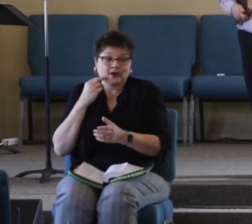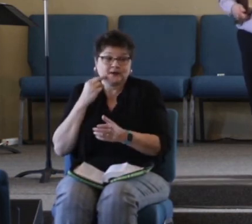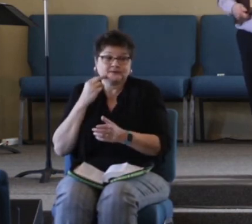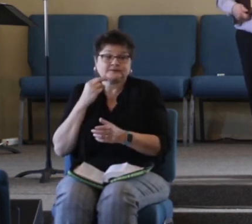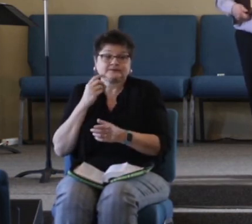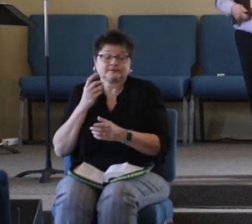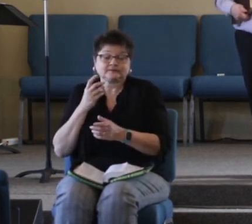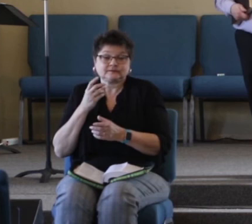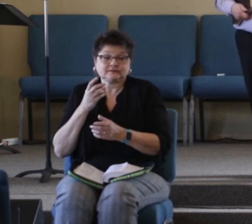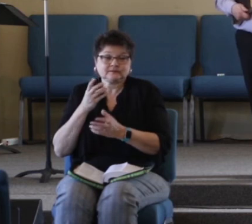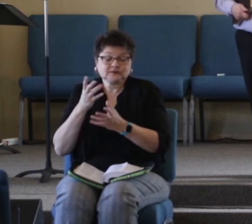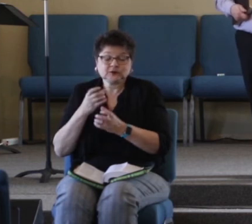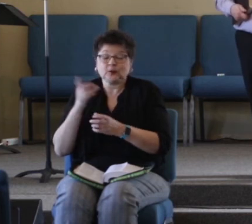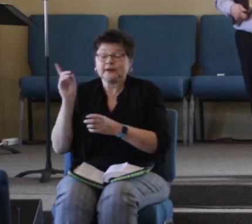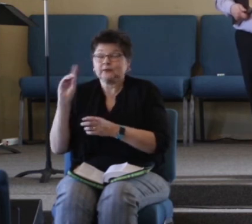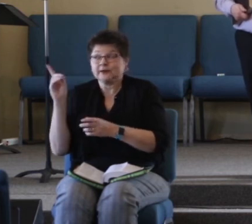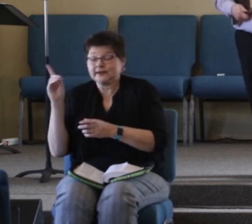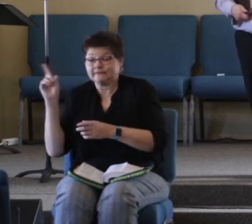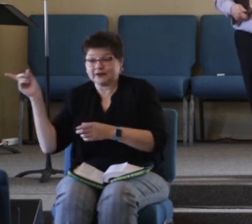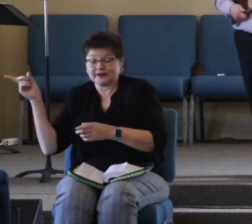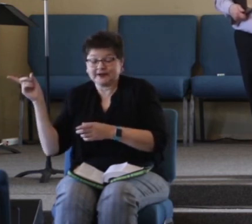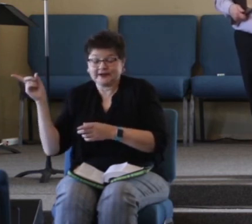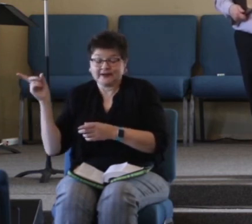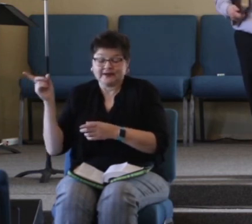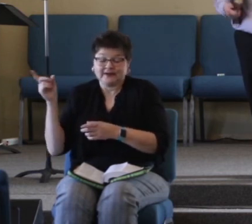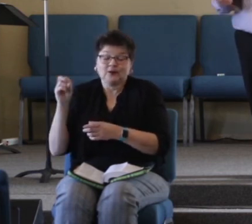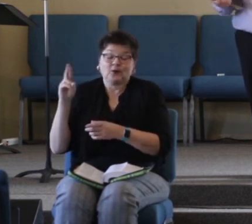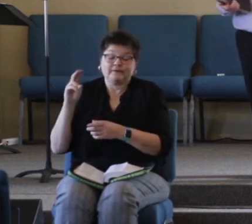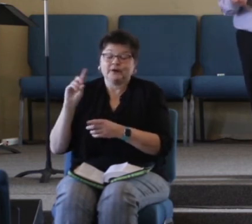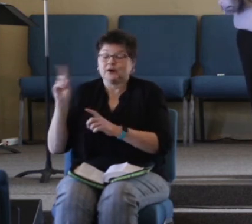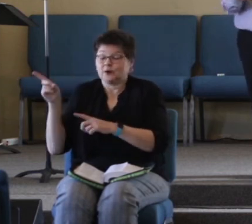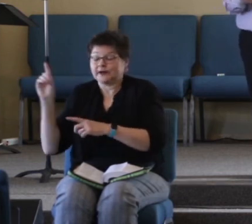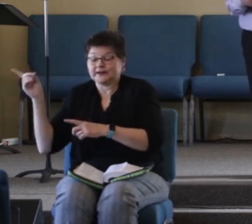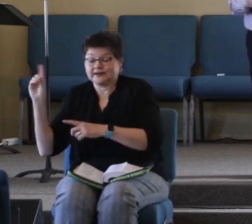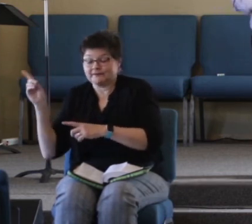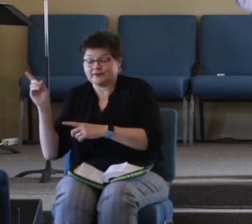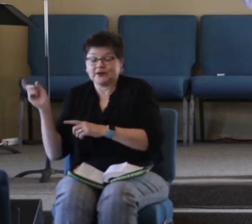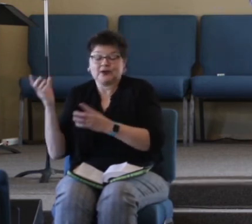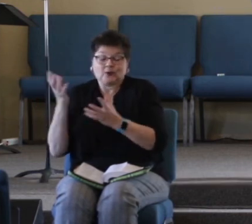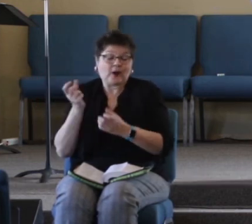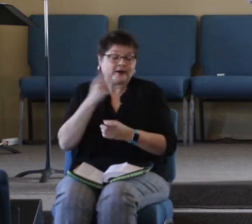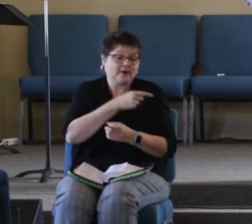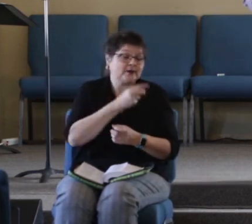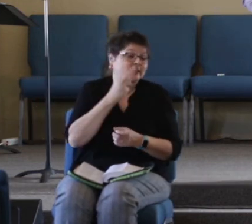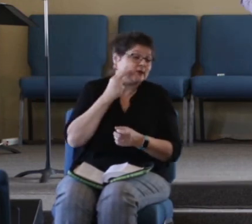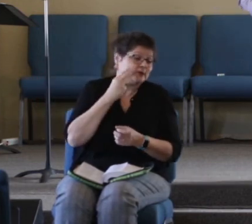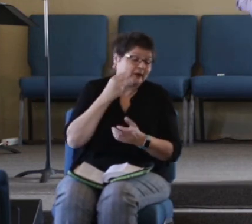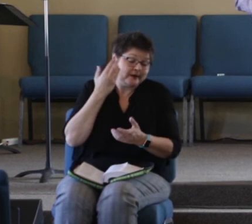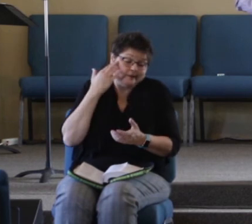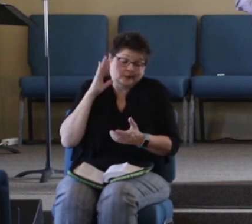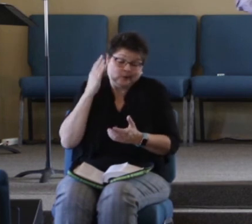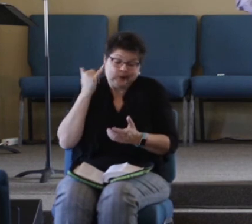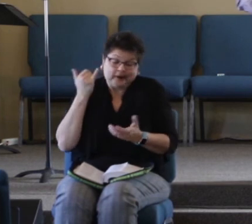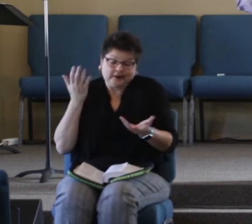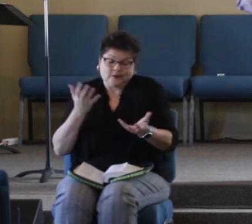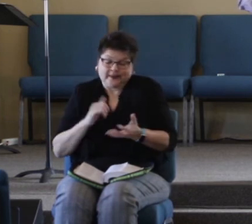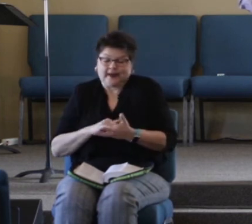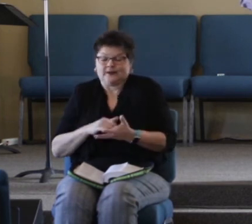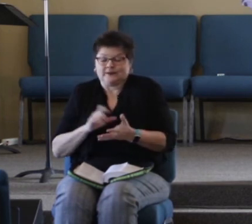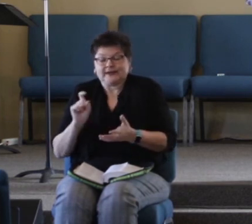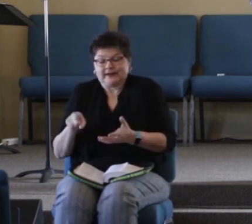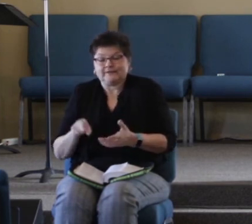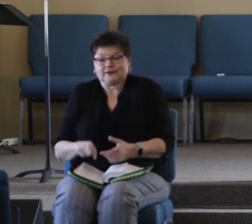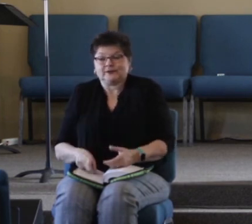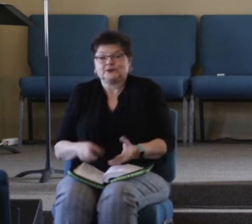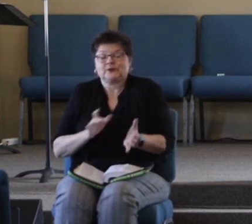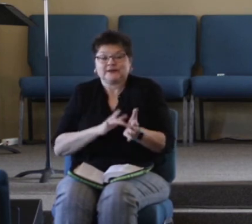turn around. If you're going to Denver and want to go to Utah, you got to turn around. Why you would, I don't know. But you'd have to. So that's